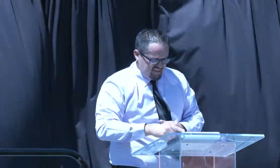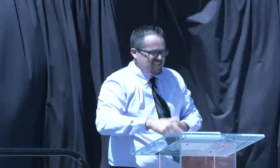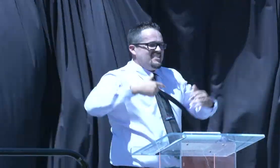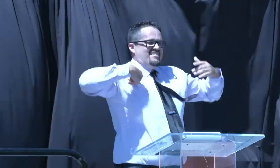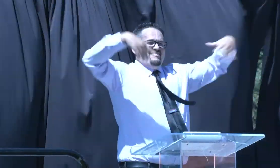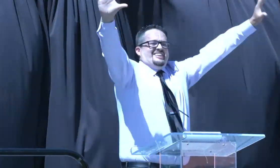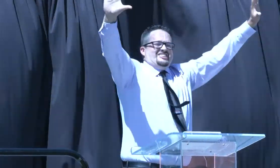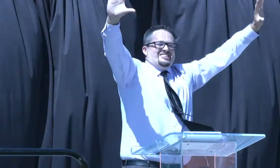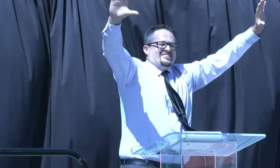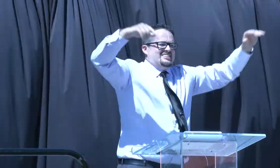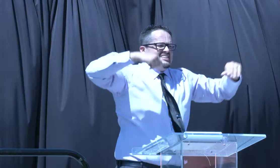cultures.